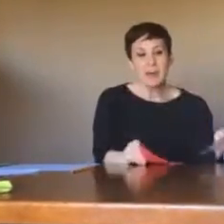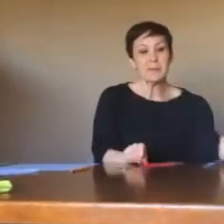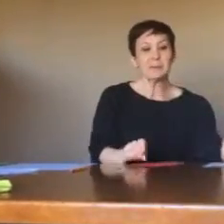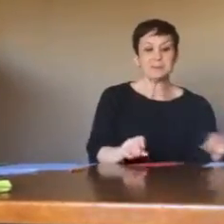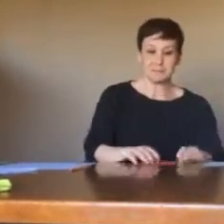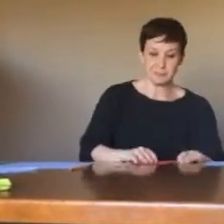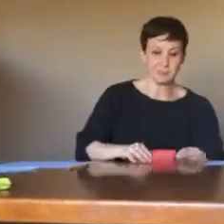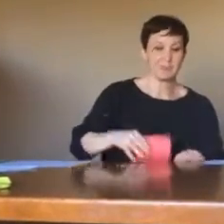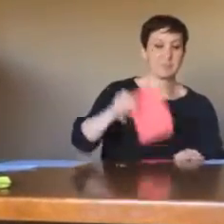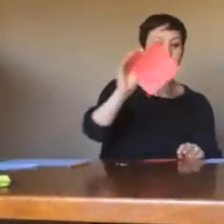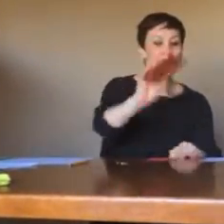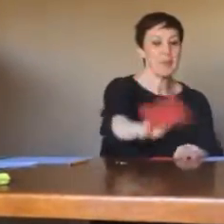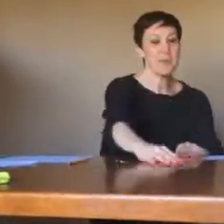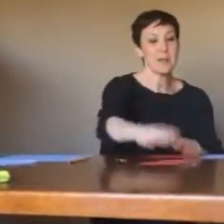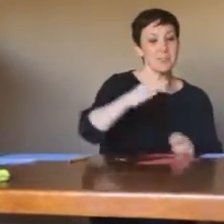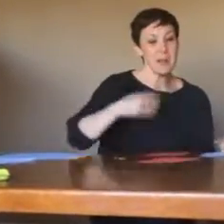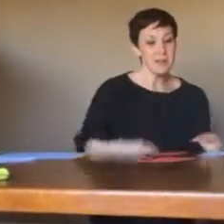that. Ella, match red.